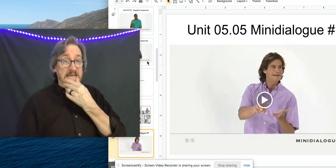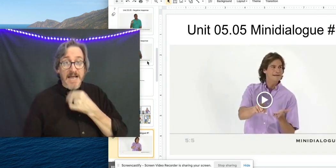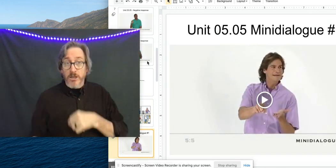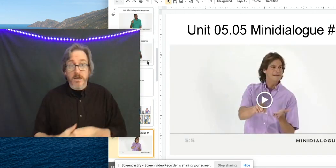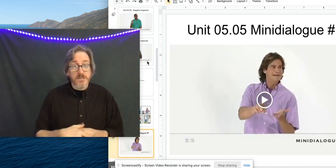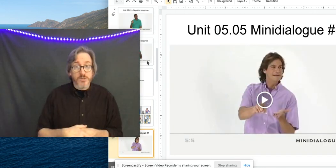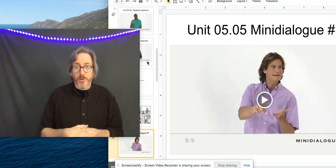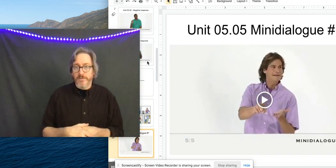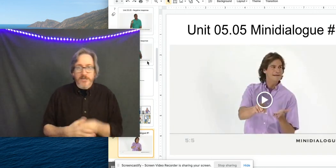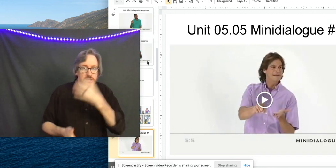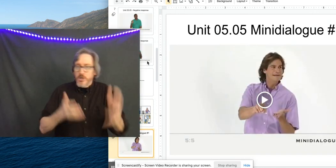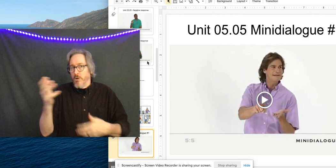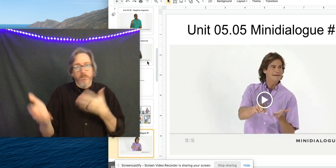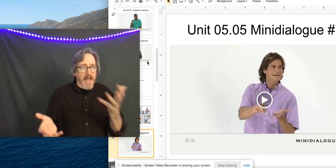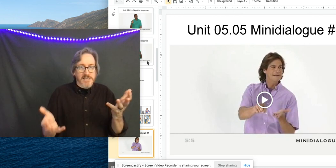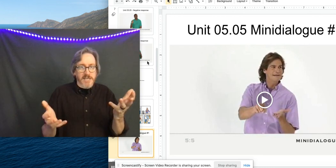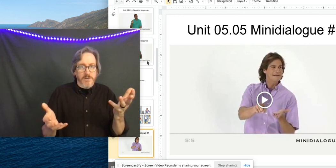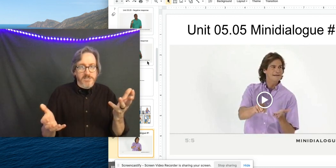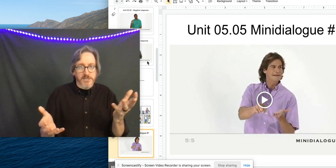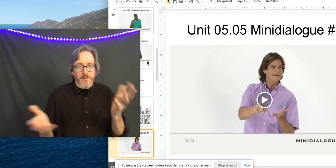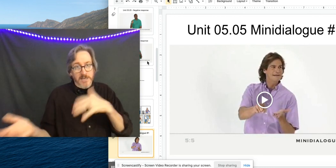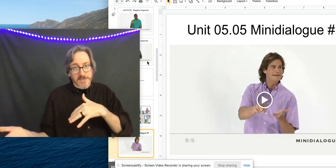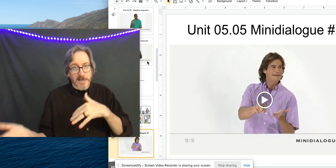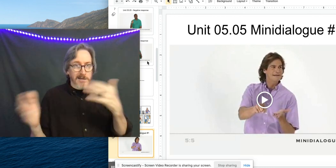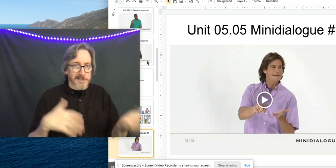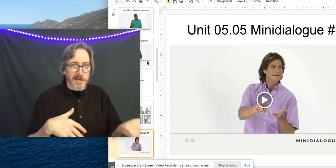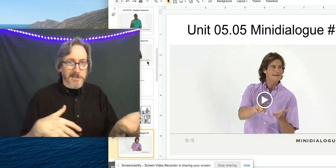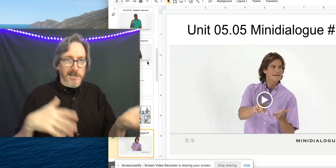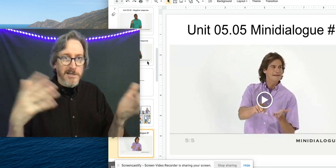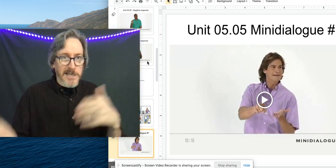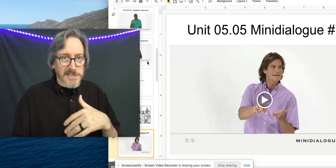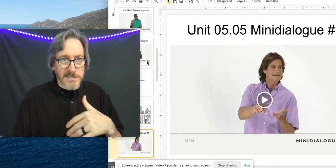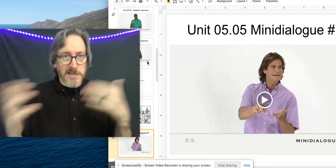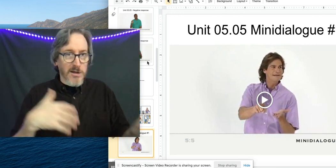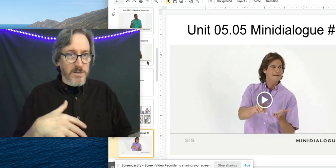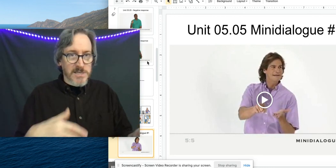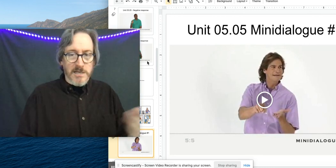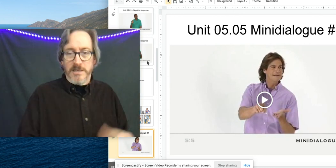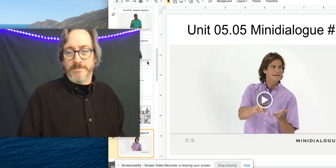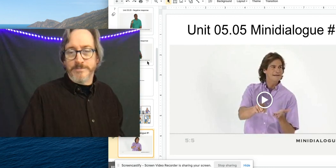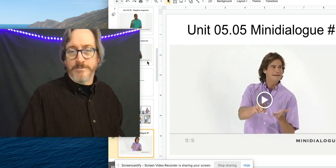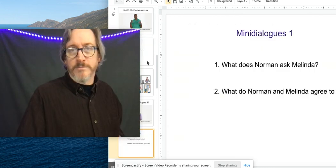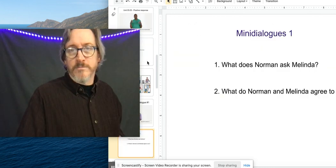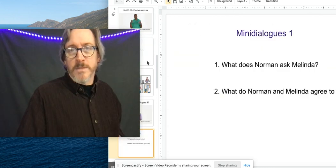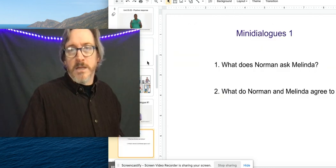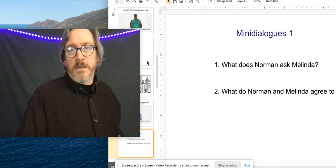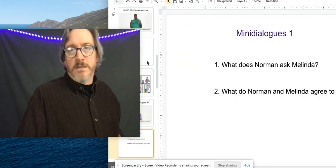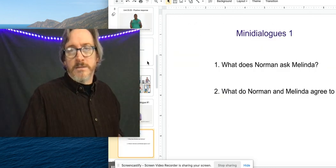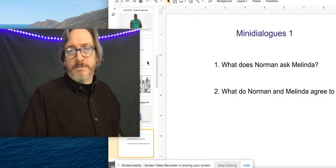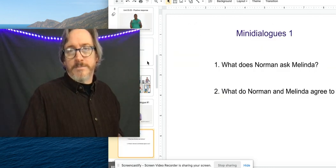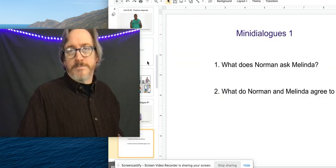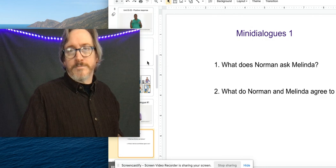mini dialogues where they just show, asking questions about, is it done? Is it not done? Yes, it's done. No, it's not done.